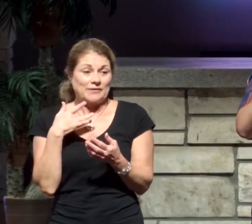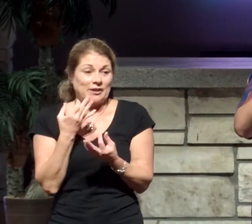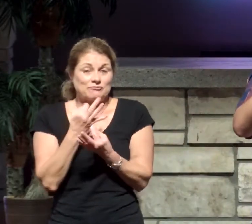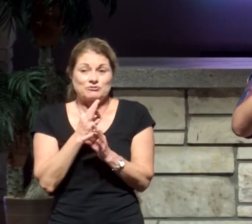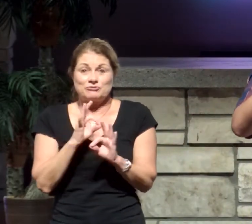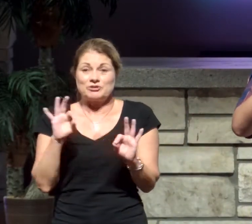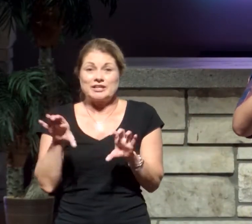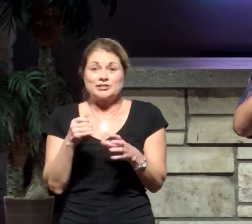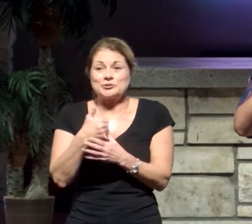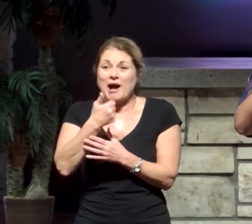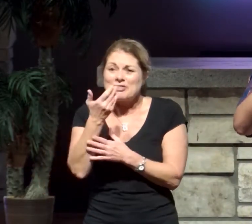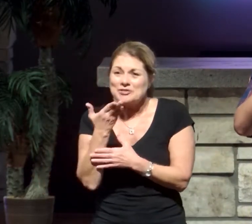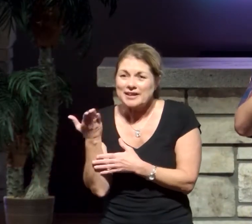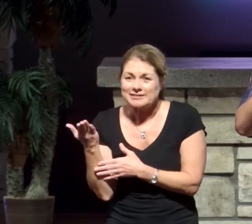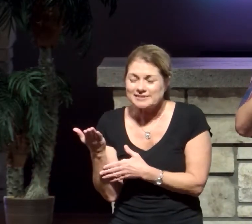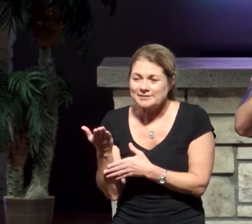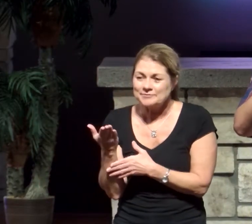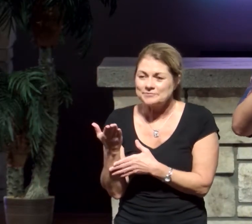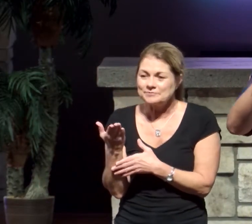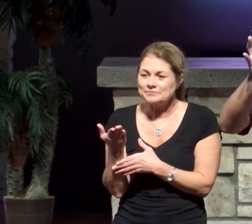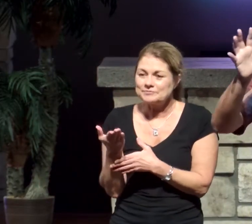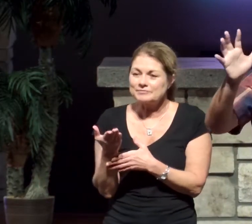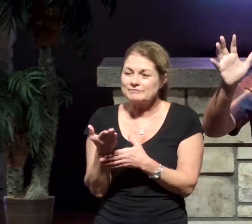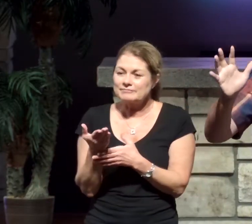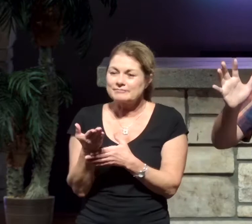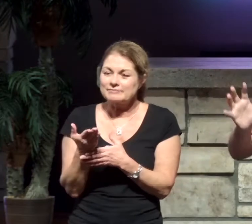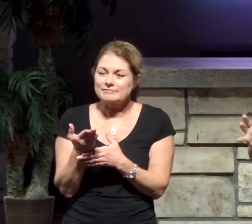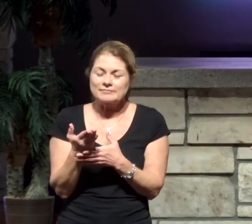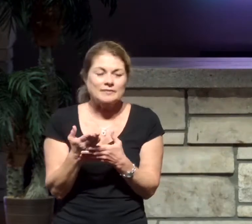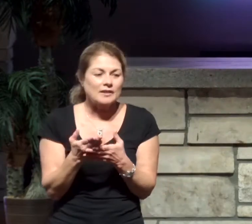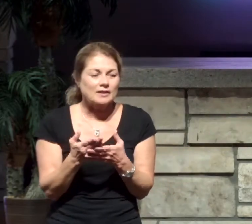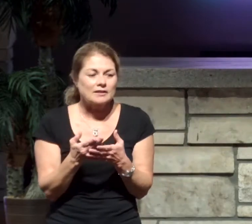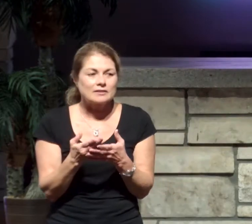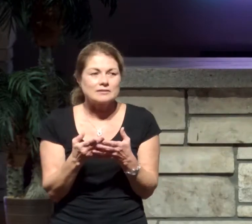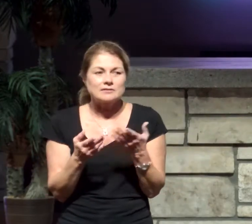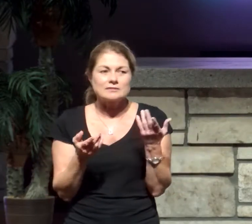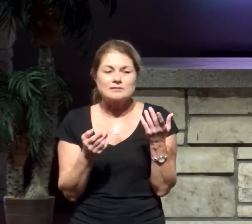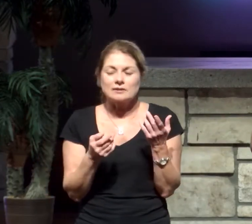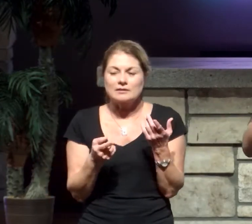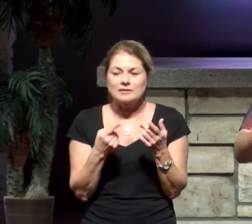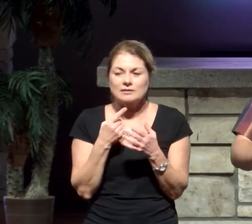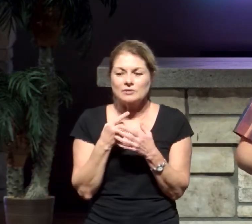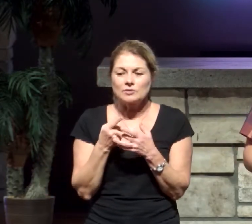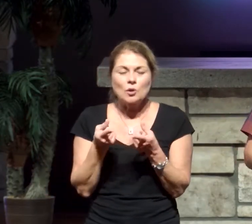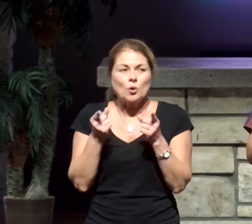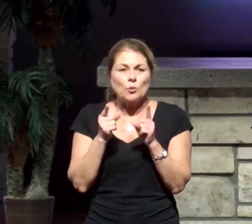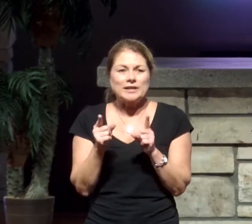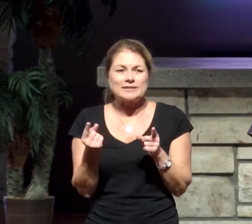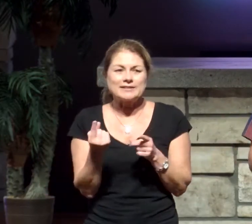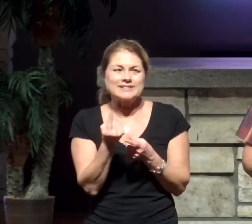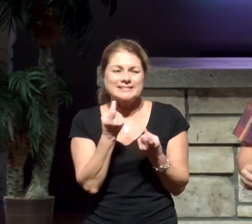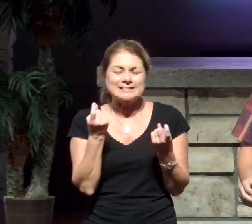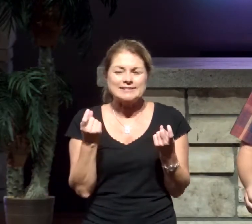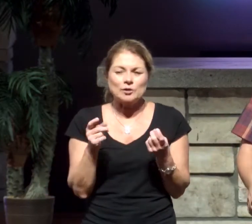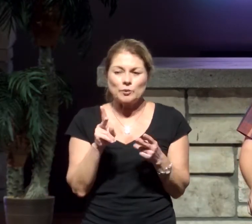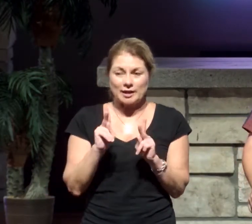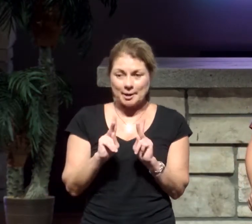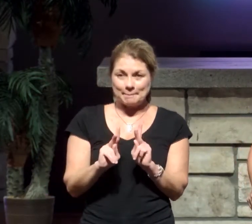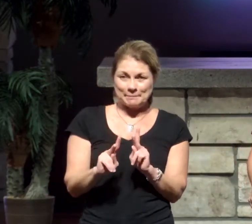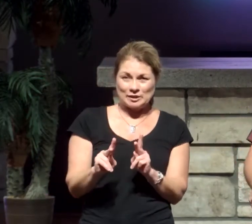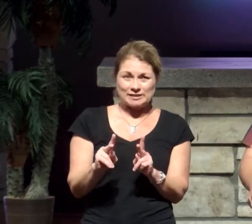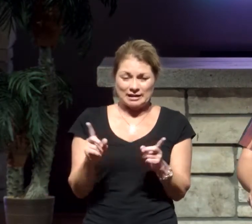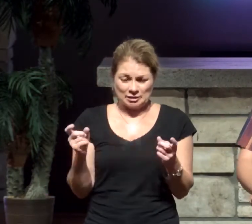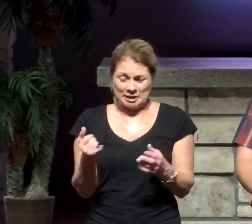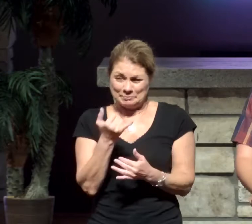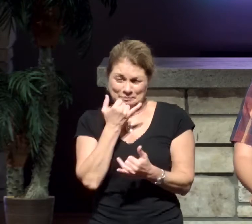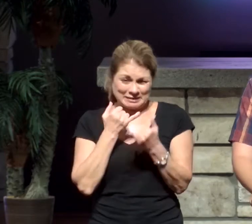things. And one of those things that Jesus says in Matthew chapter 5, he says, hey, listen, when somebody wrongs you, when somebody continues to hurt you, I